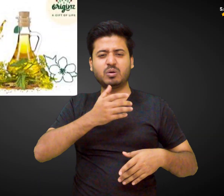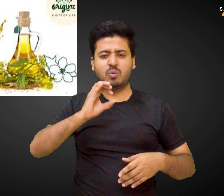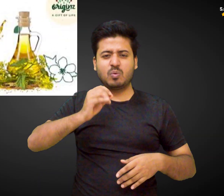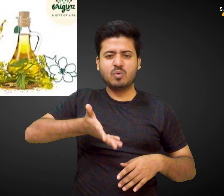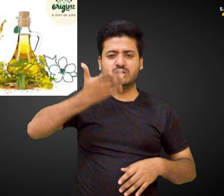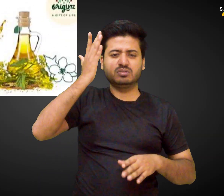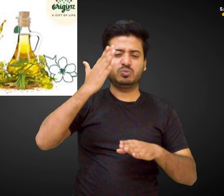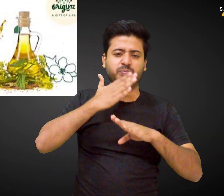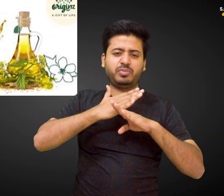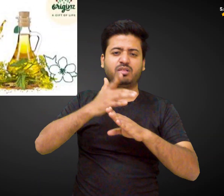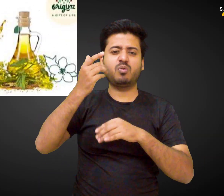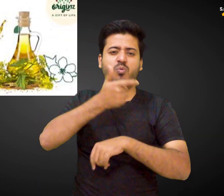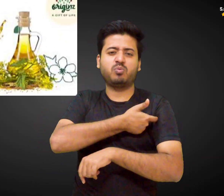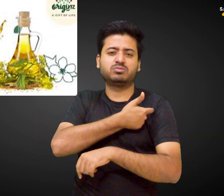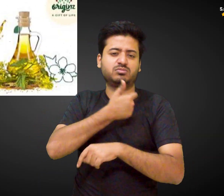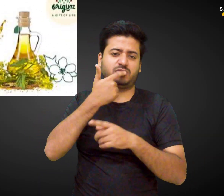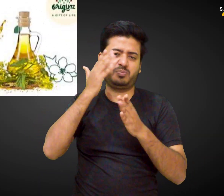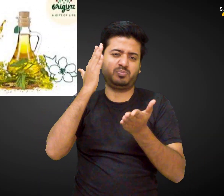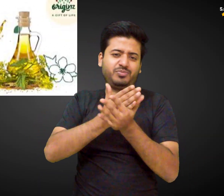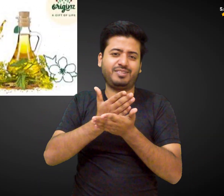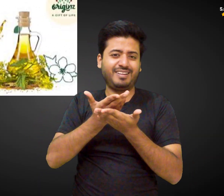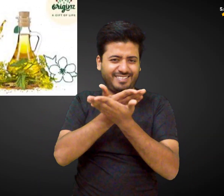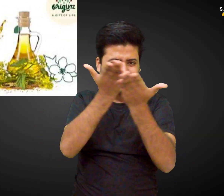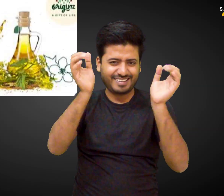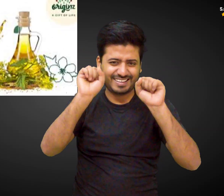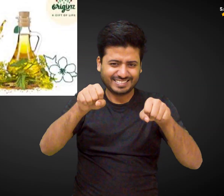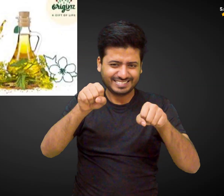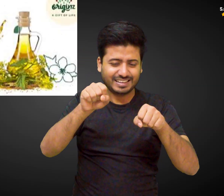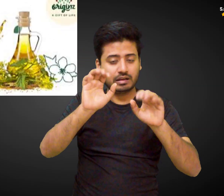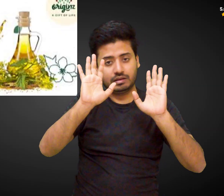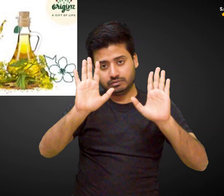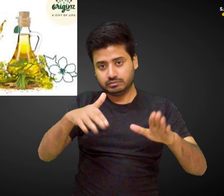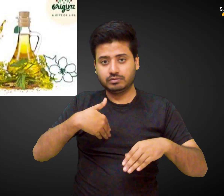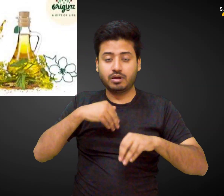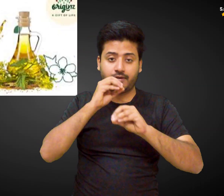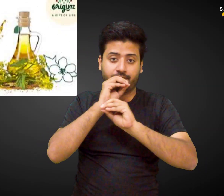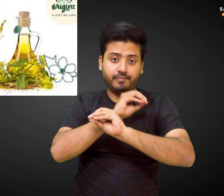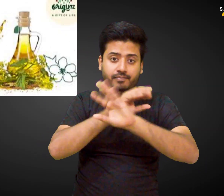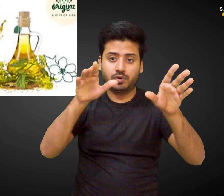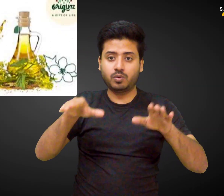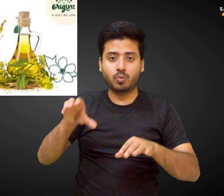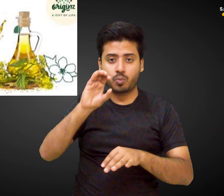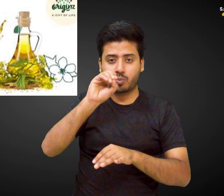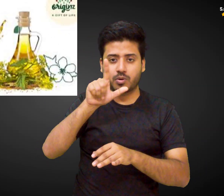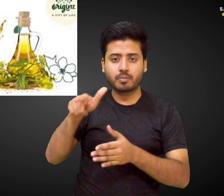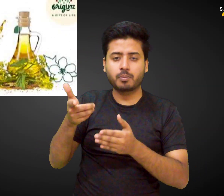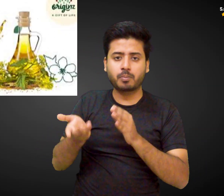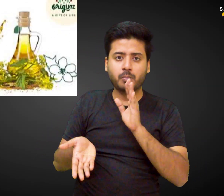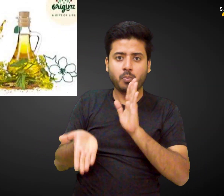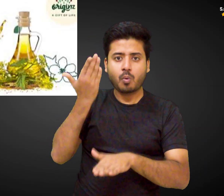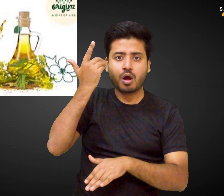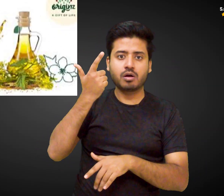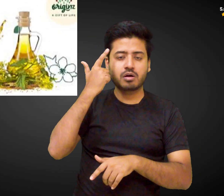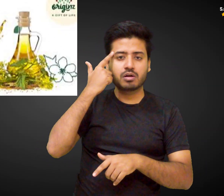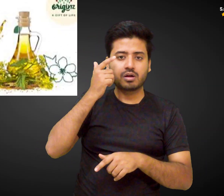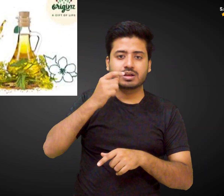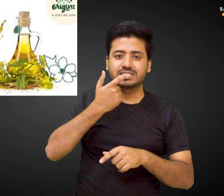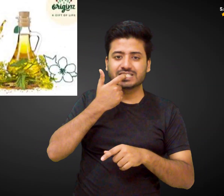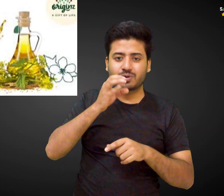systemic inflammation. Supports healthy skin. In studies, consuming olive oil has been shown to reduce the signs of skin